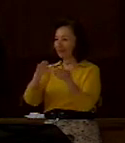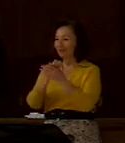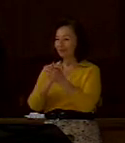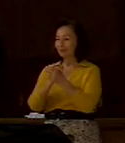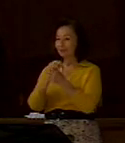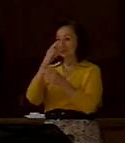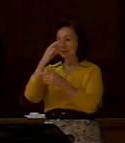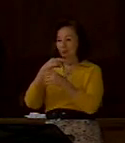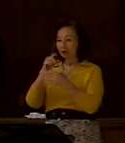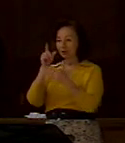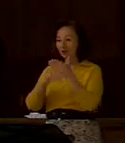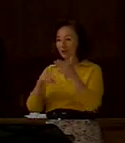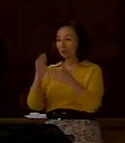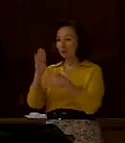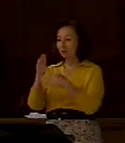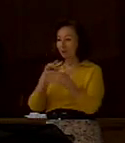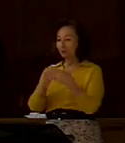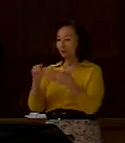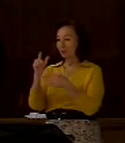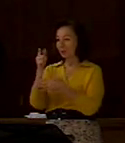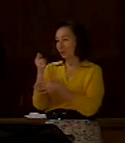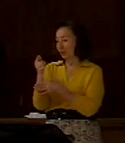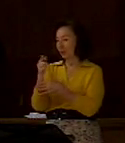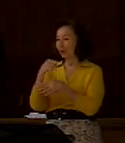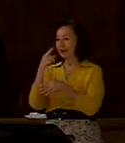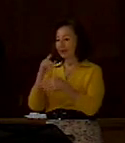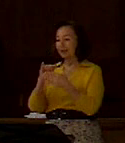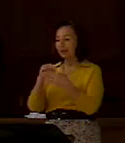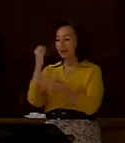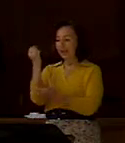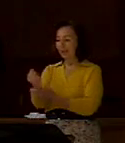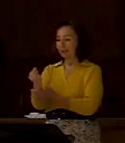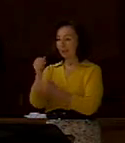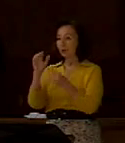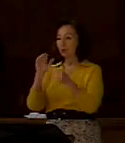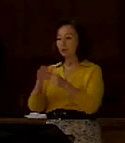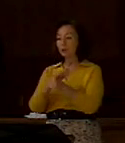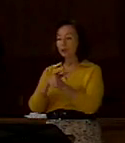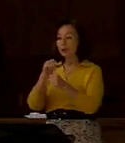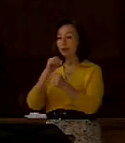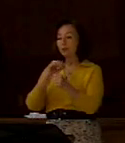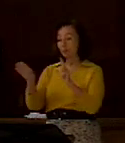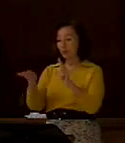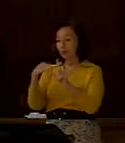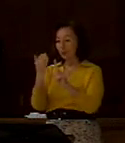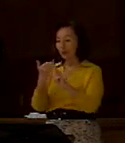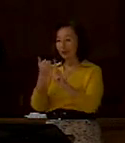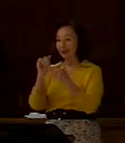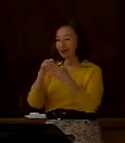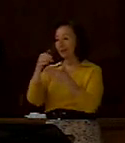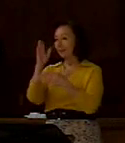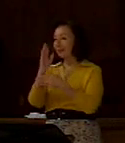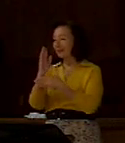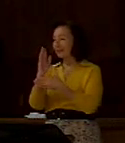Romans chapter 4, verse 21, again, said Abraham was fully persuaded. Fully persuaded, and that